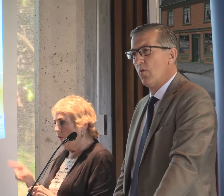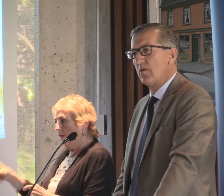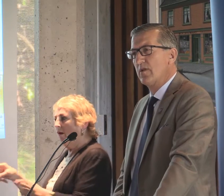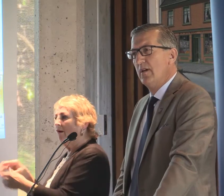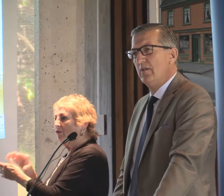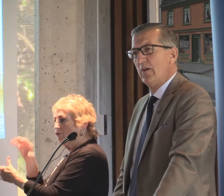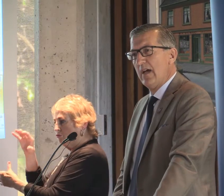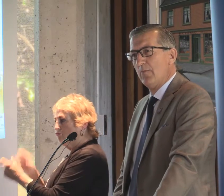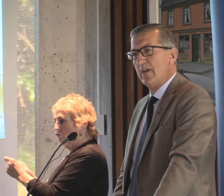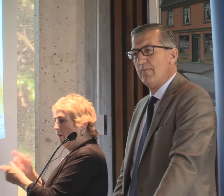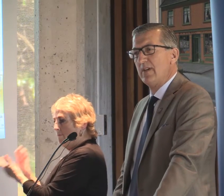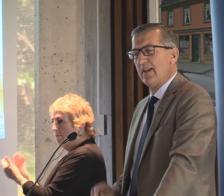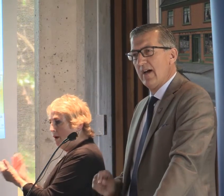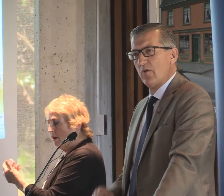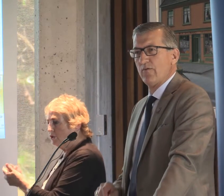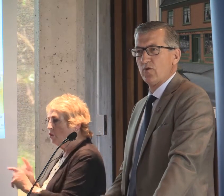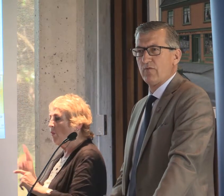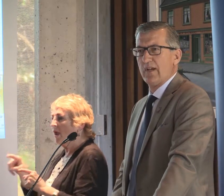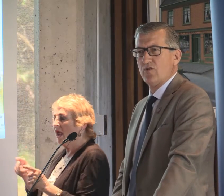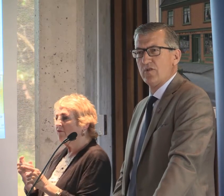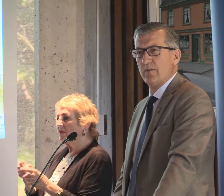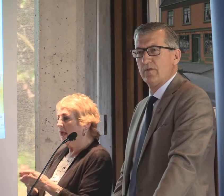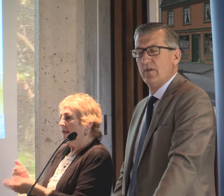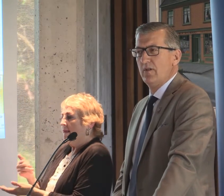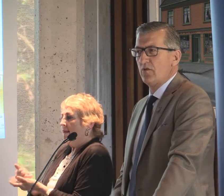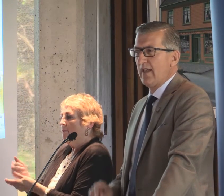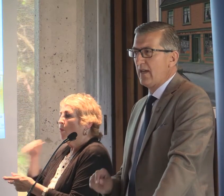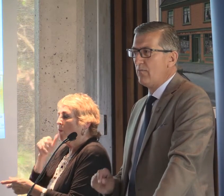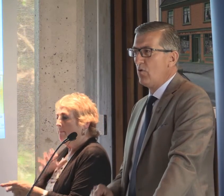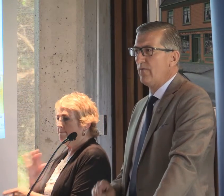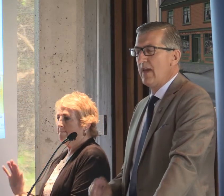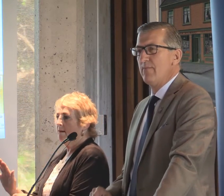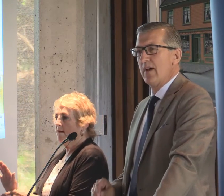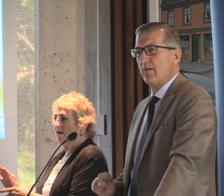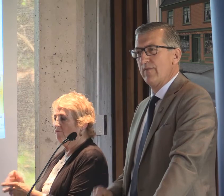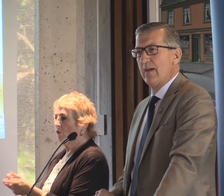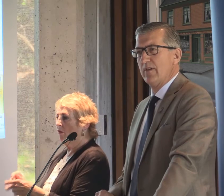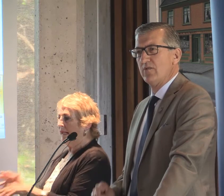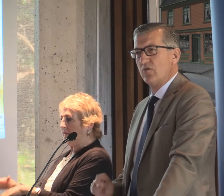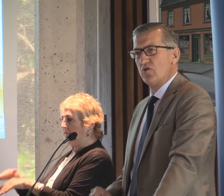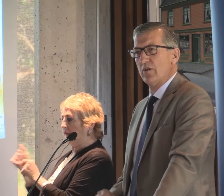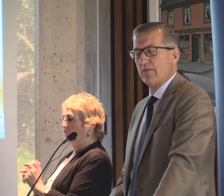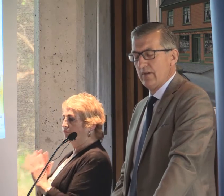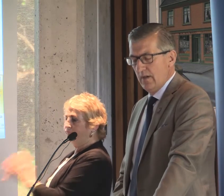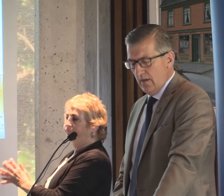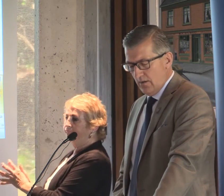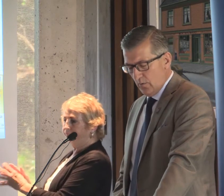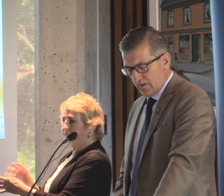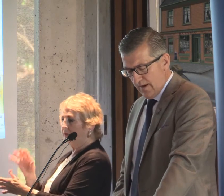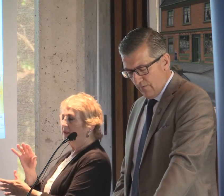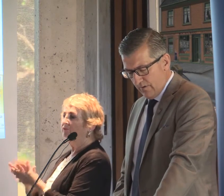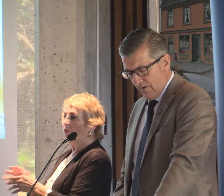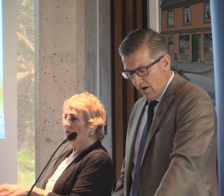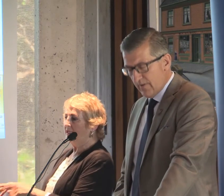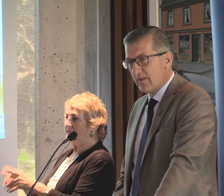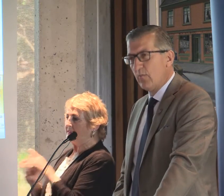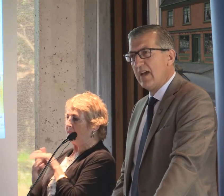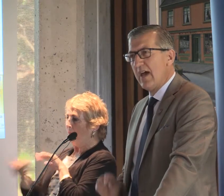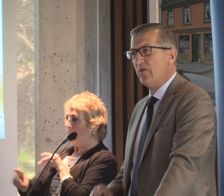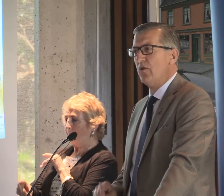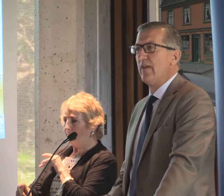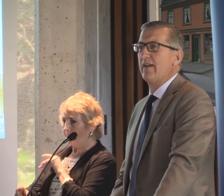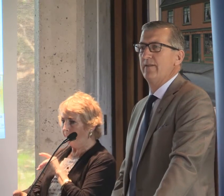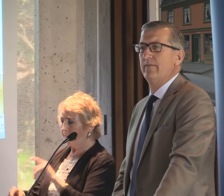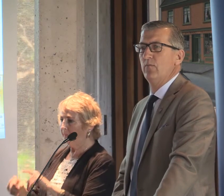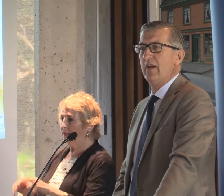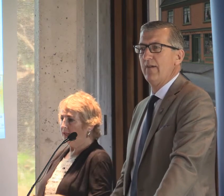on the supports to help them get out of those relationships so they can move them and their families and their children to a safer environment. And we